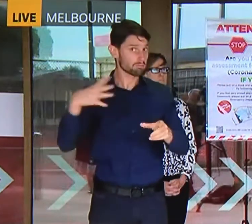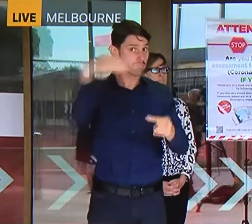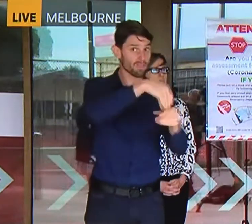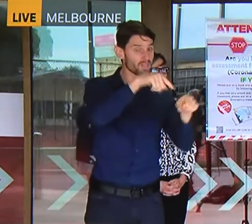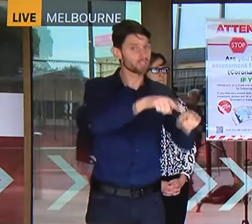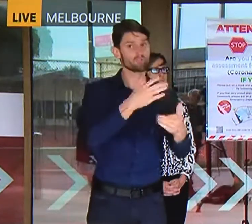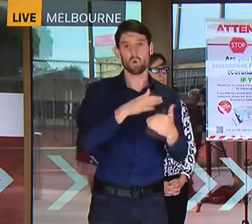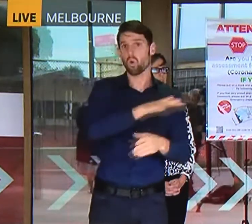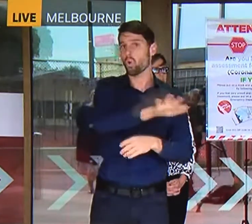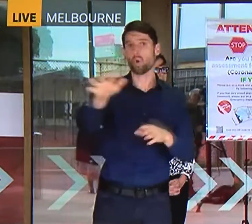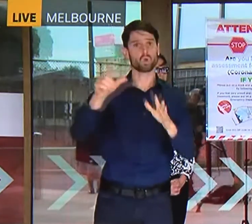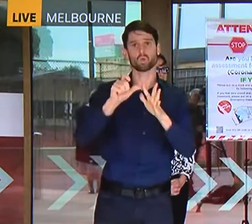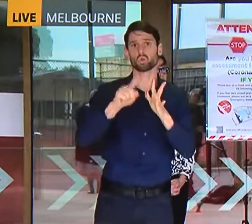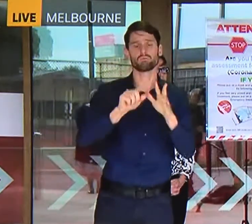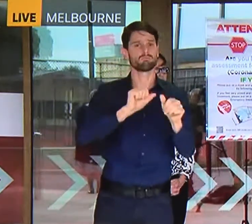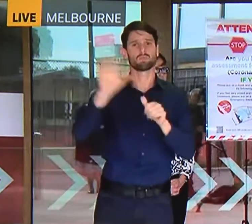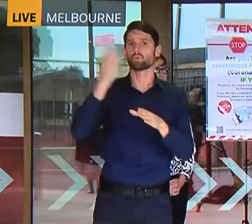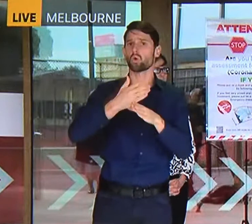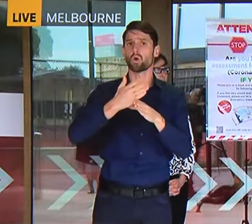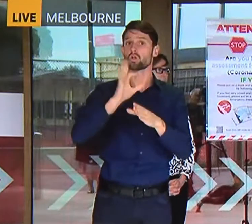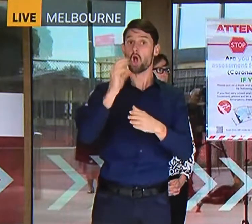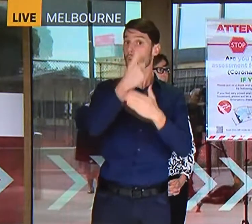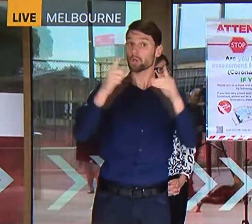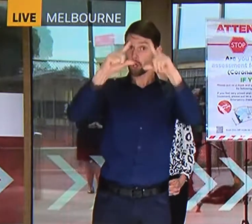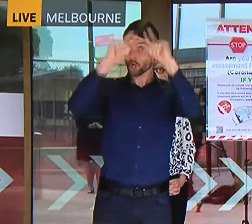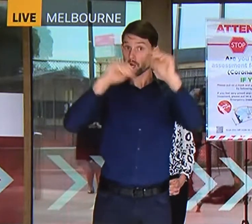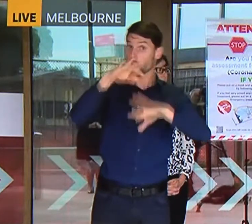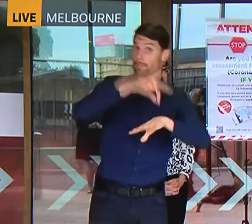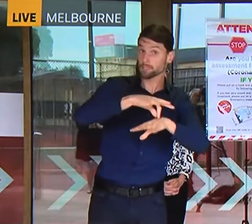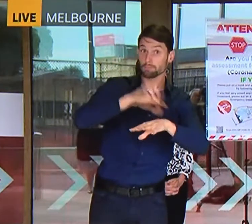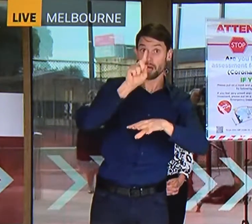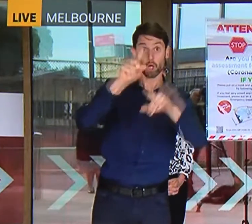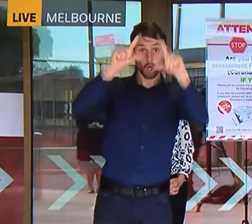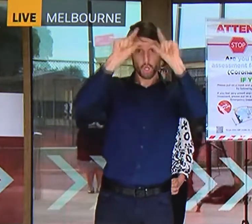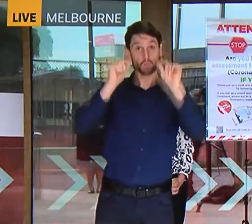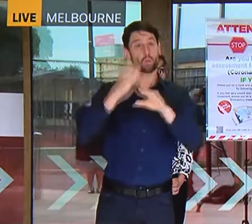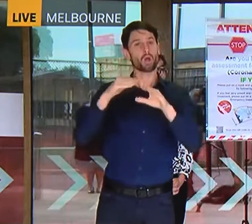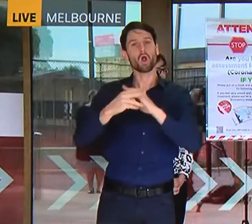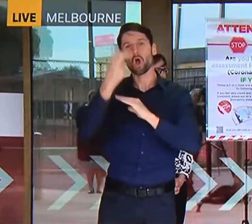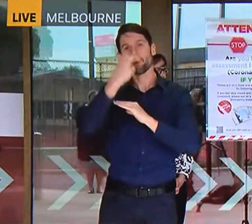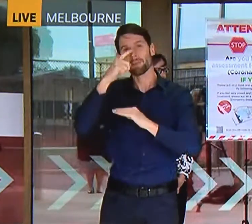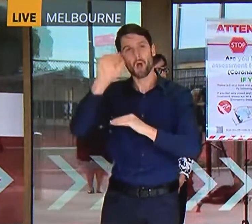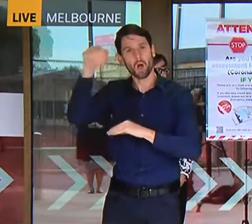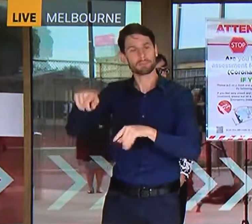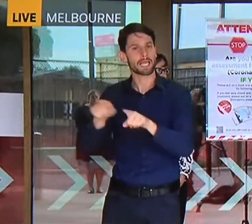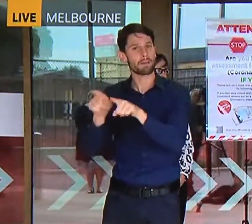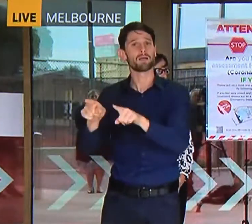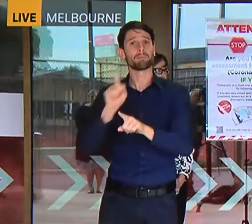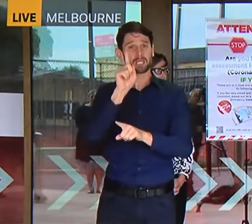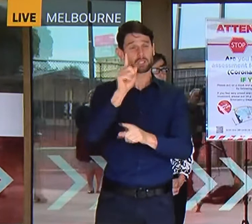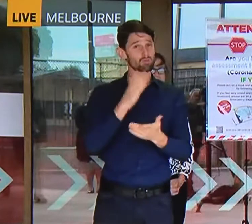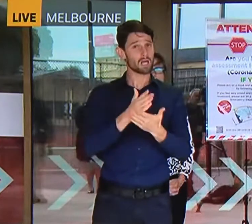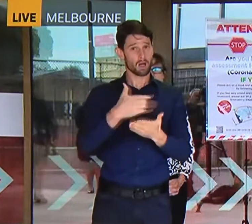aged care are doing at the moment, and we just encourage everyone to stay at home, to flatten the curve and